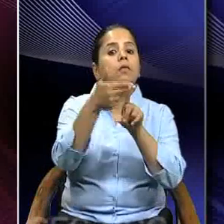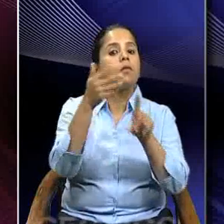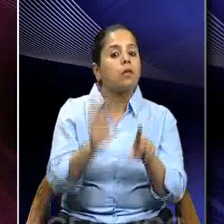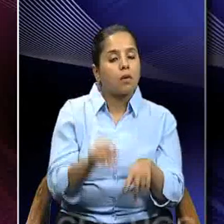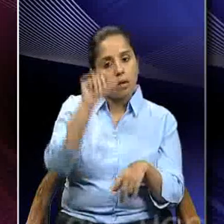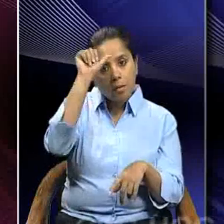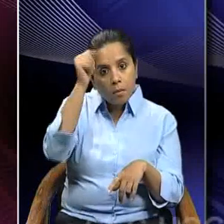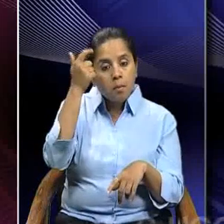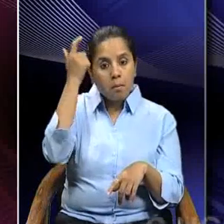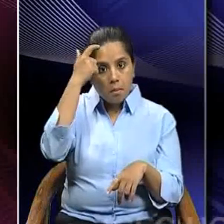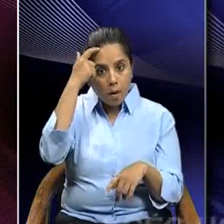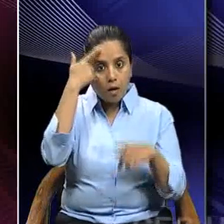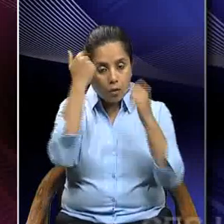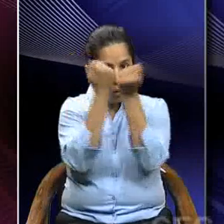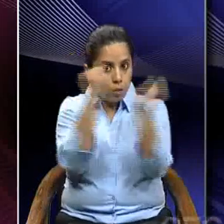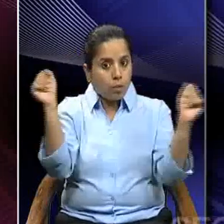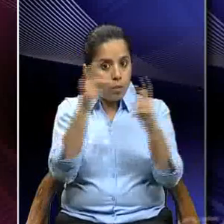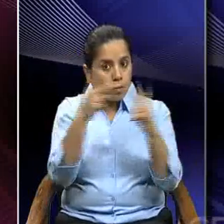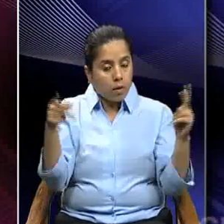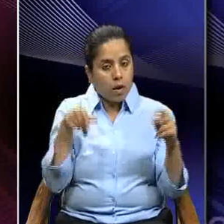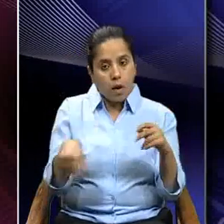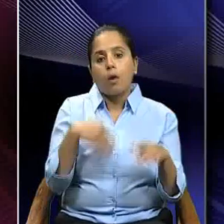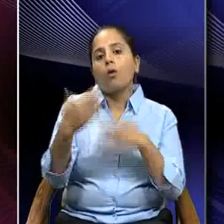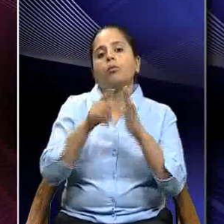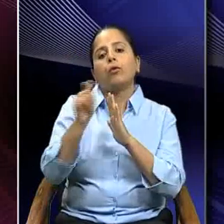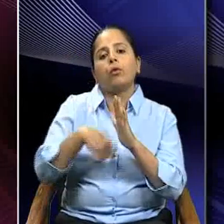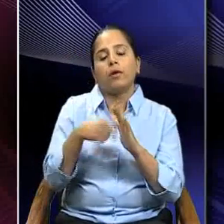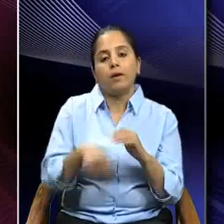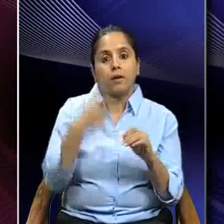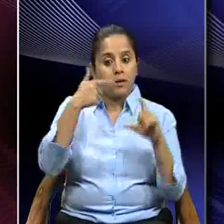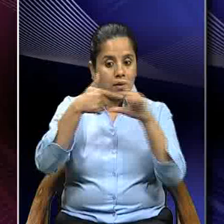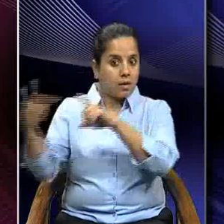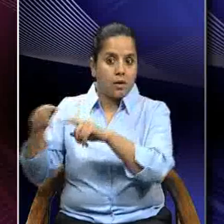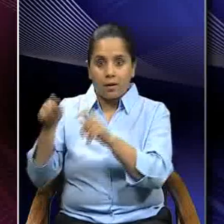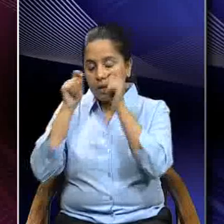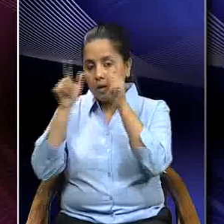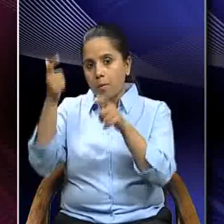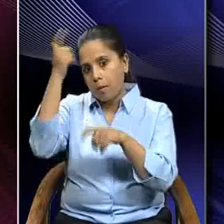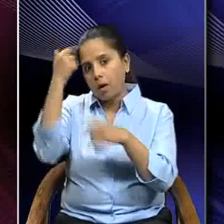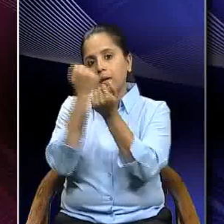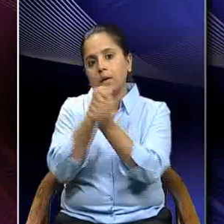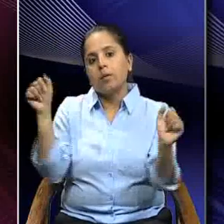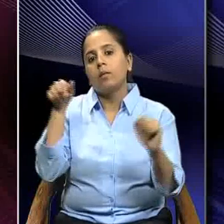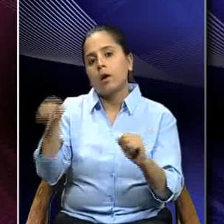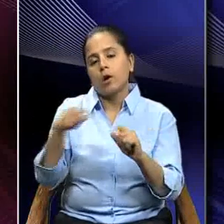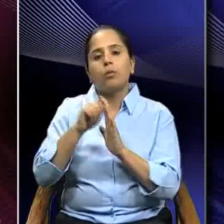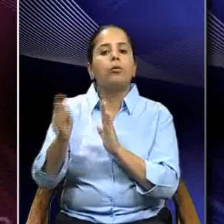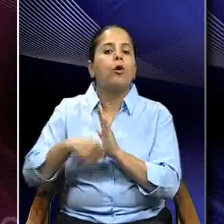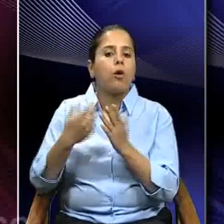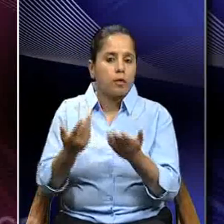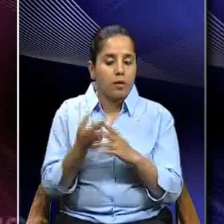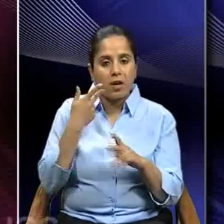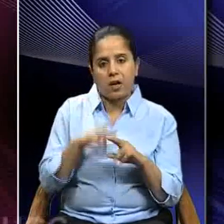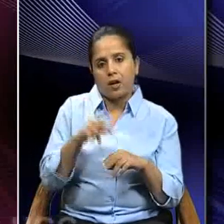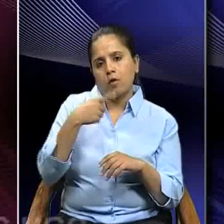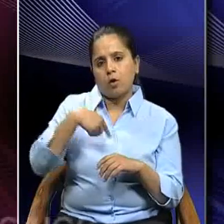liberation project. So at the root of Eastern awakening is the mind liberation project. If we go to